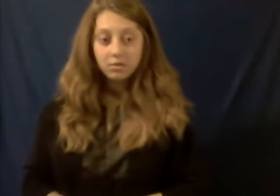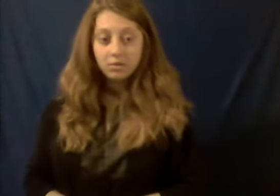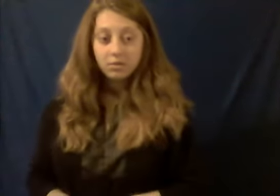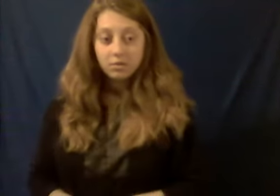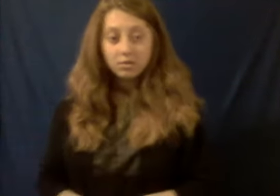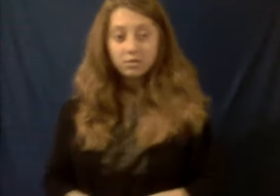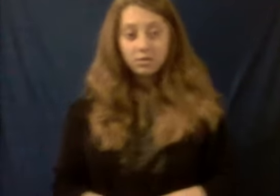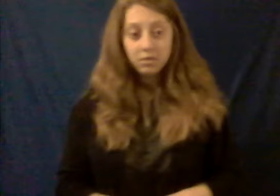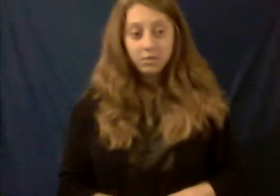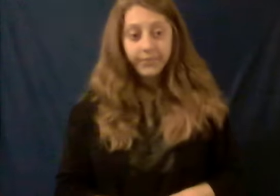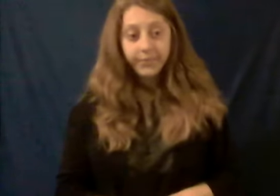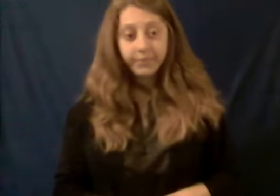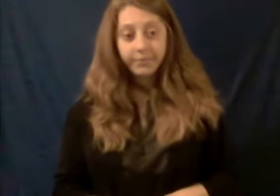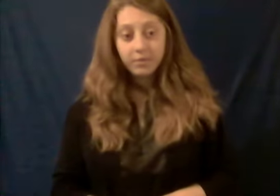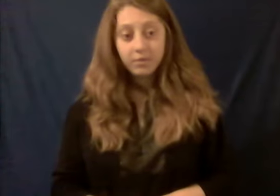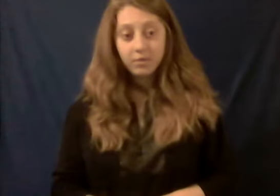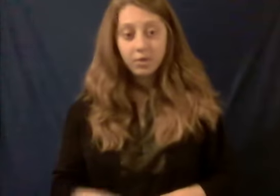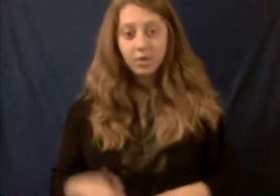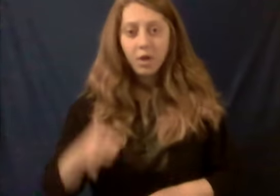And what is your current address?